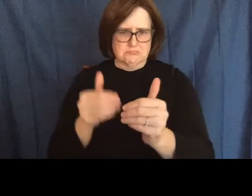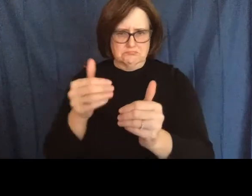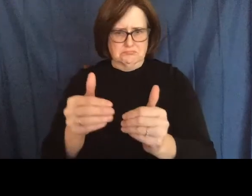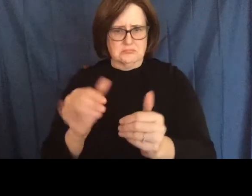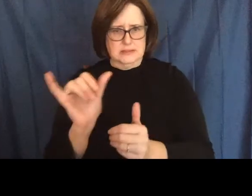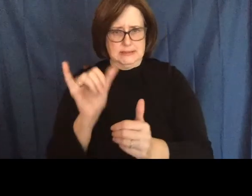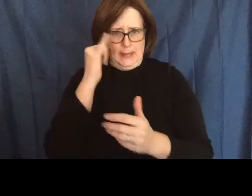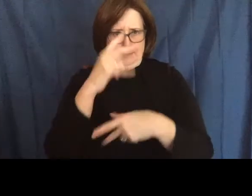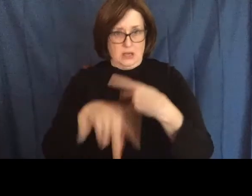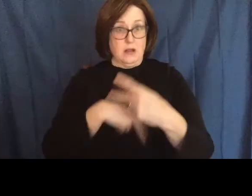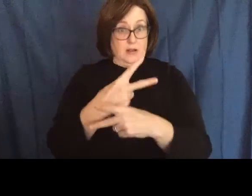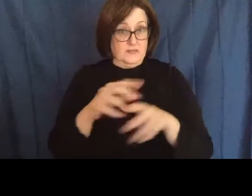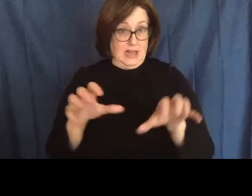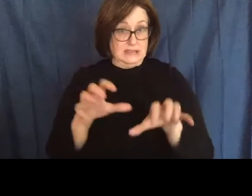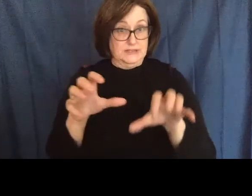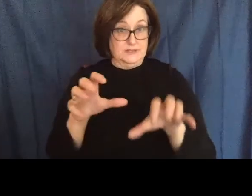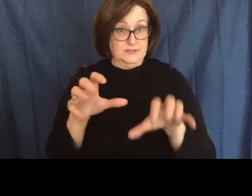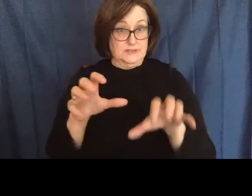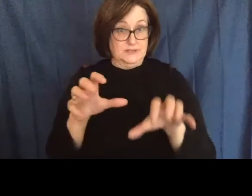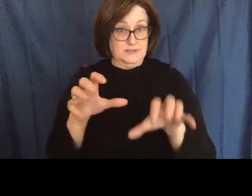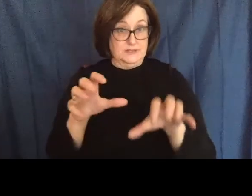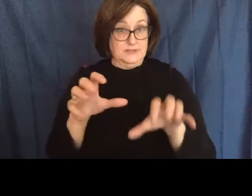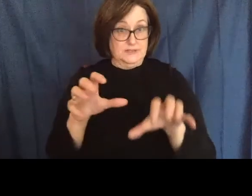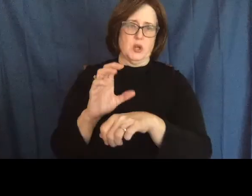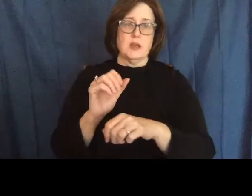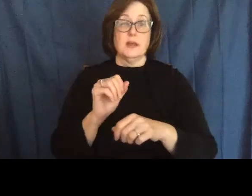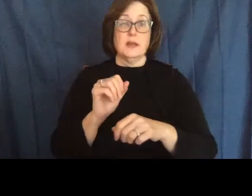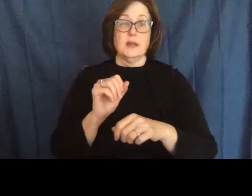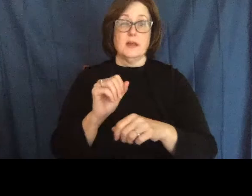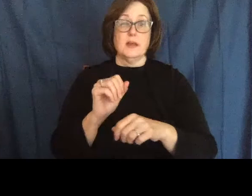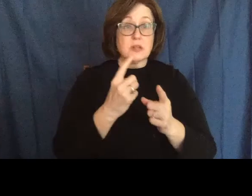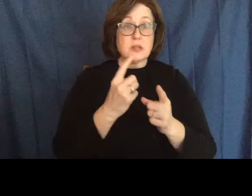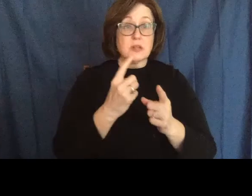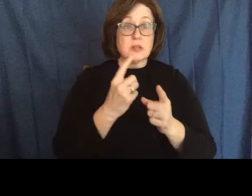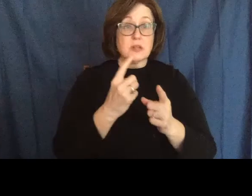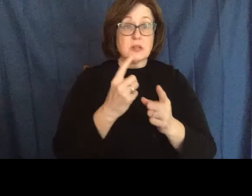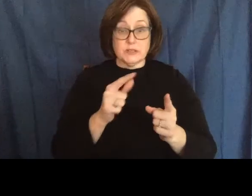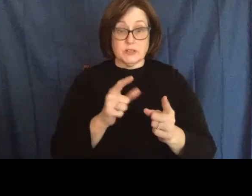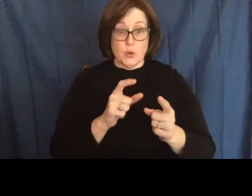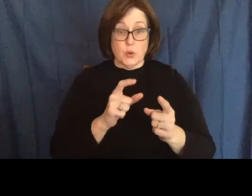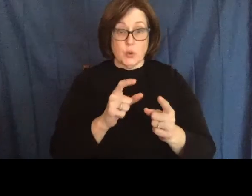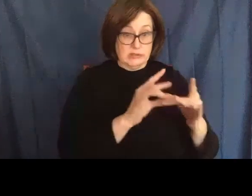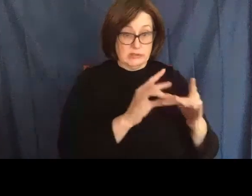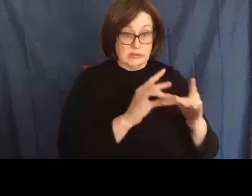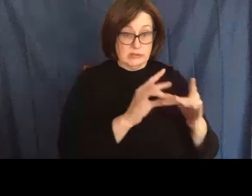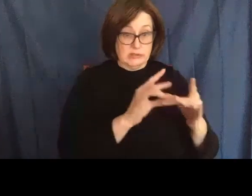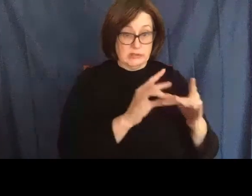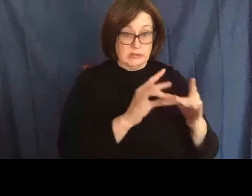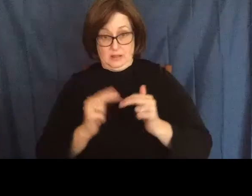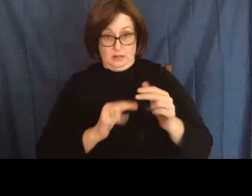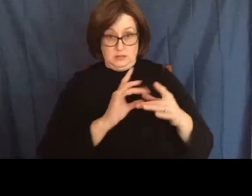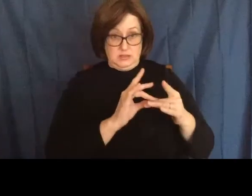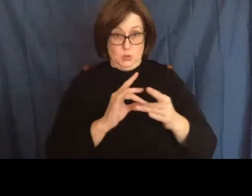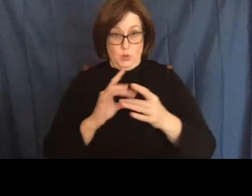of activity. And you can see if there are any sequences you're asked to put together in CodeJumper, you have the